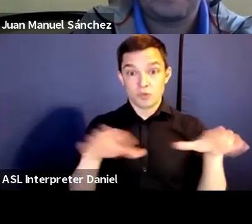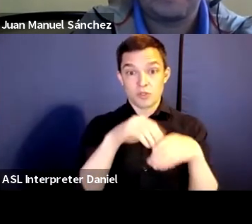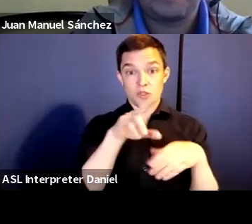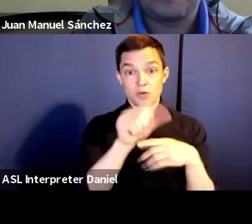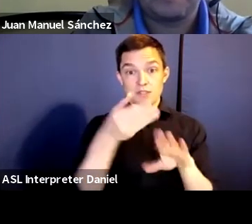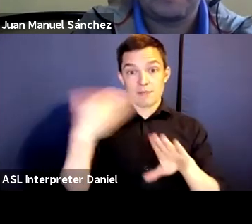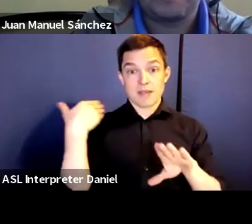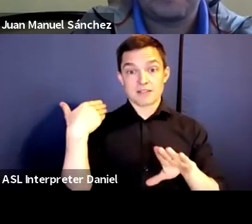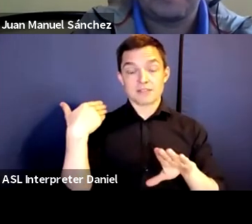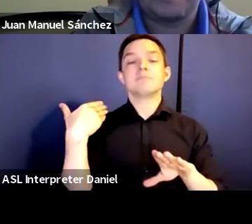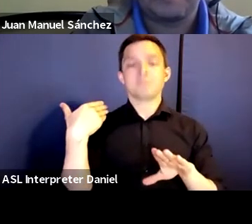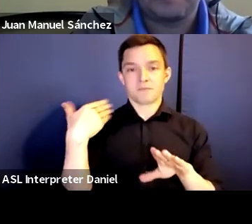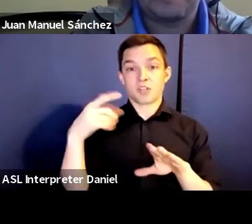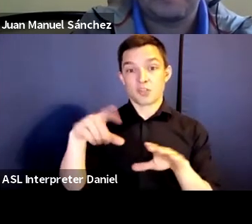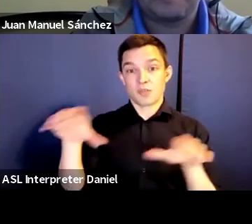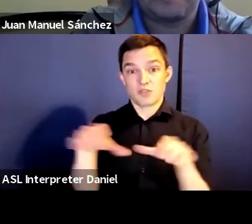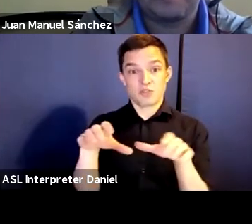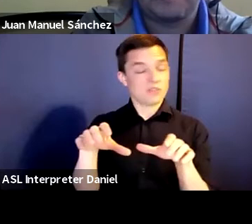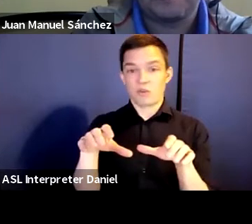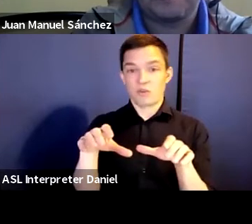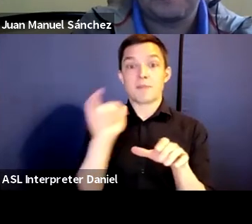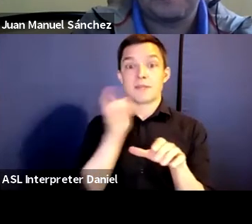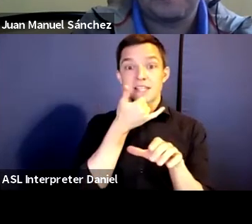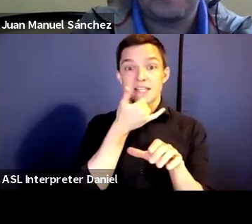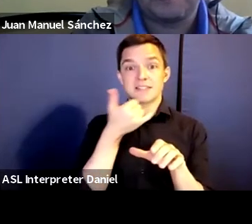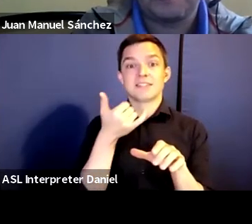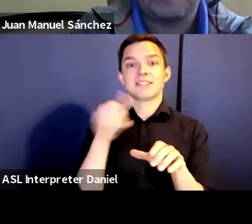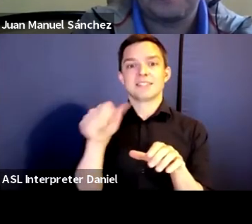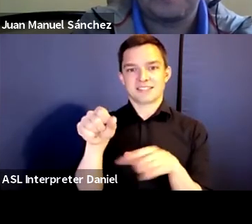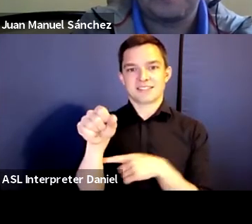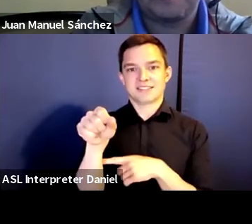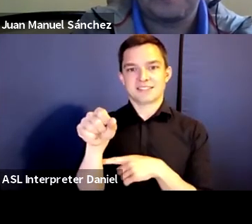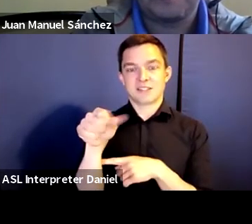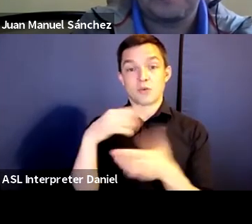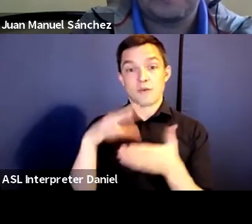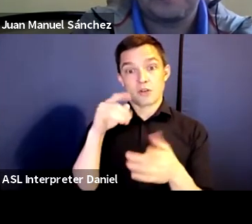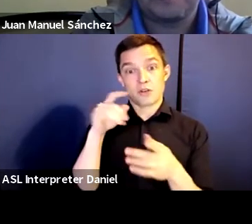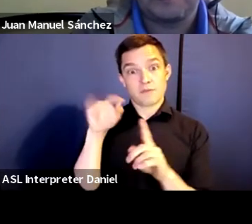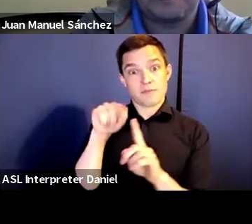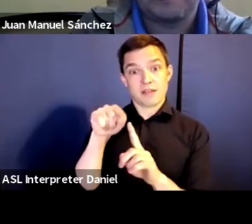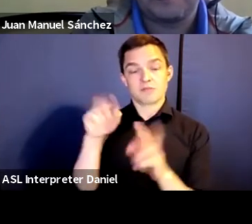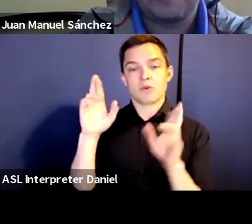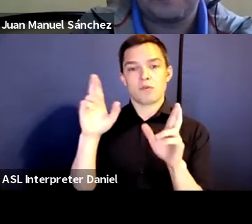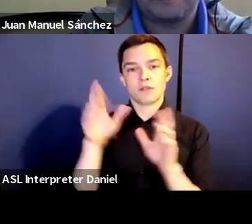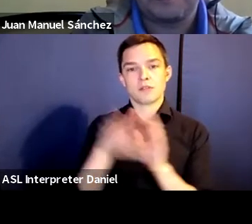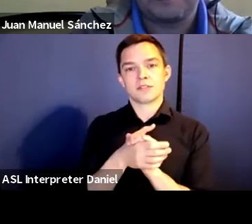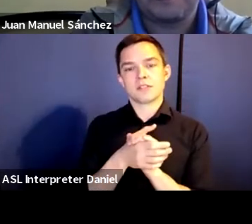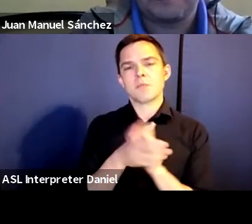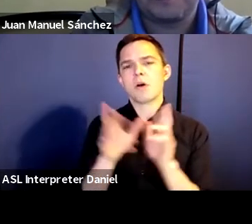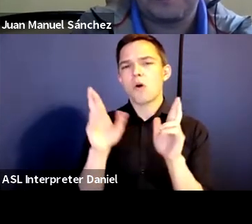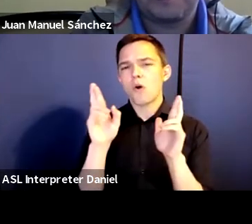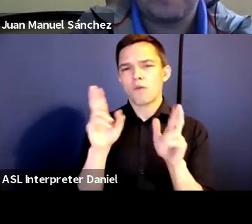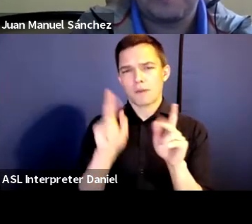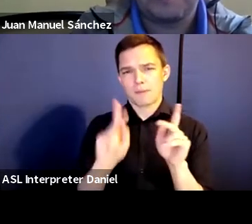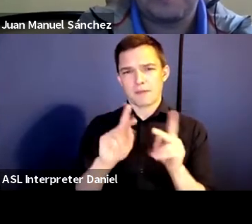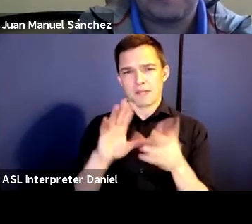past? Yes. Should we have done that? No. Was it a mistake? Yes. Have we learned from that? Hopefully so, but hopefully people can learn